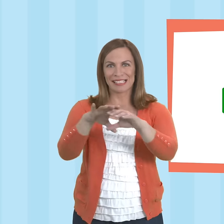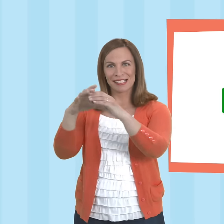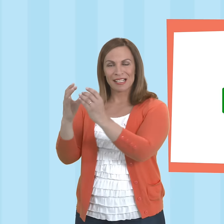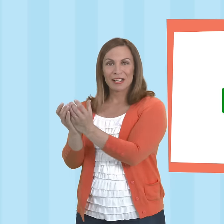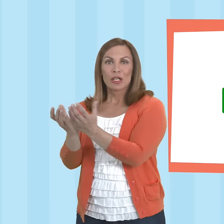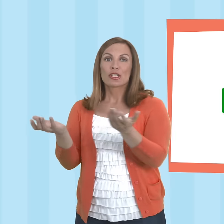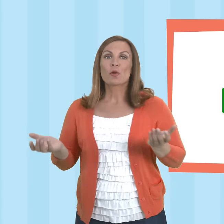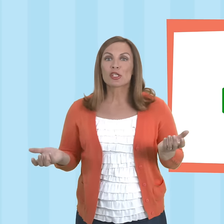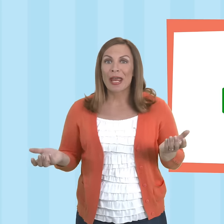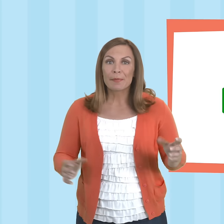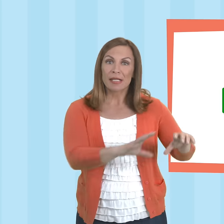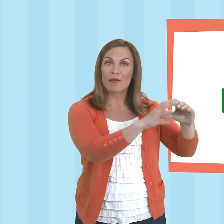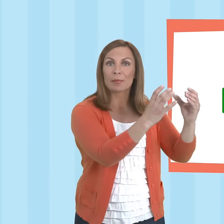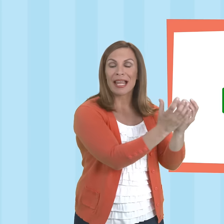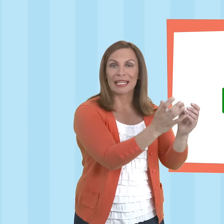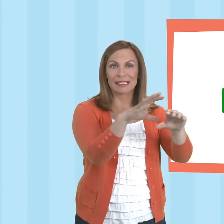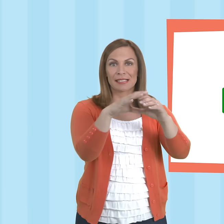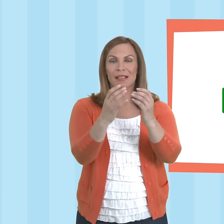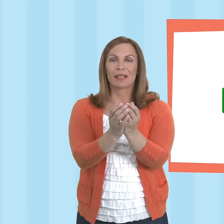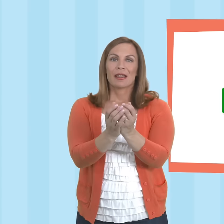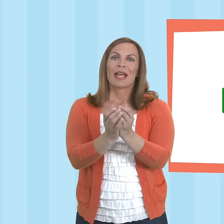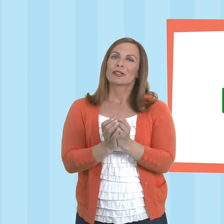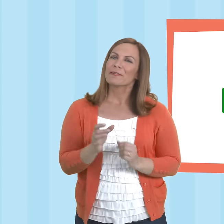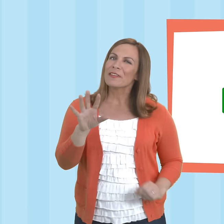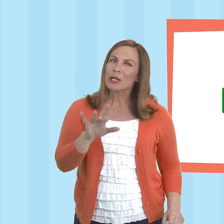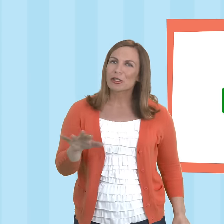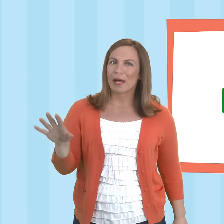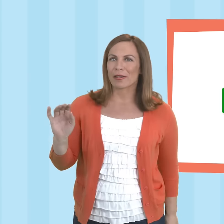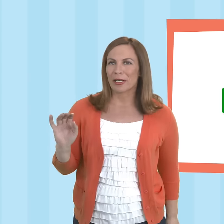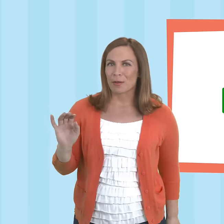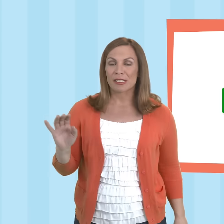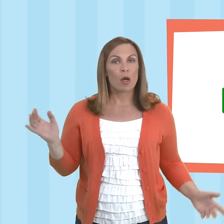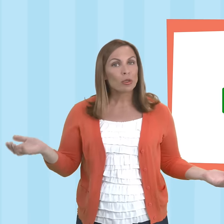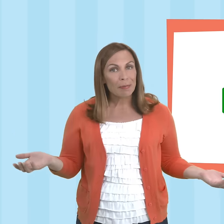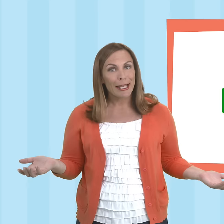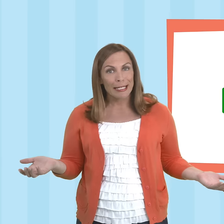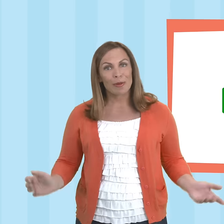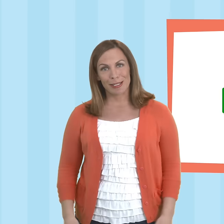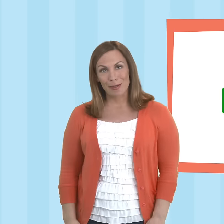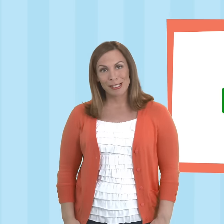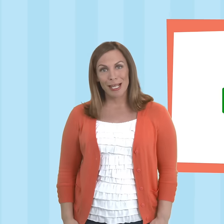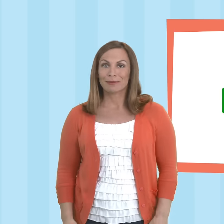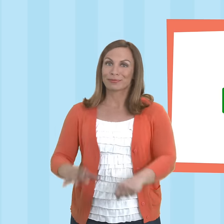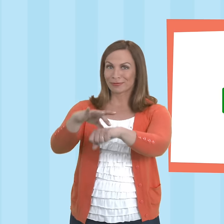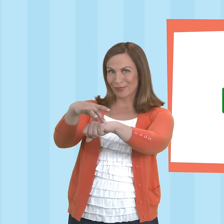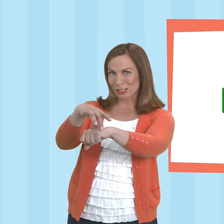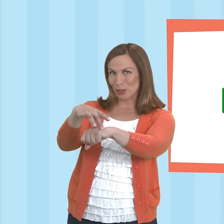Planets. Show the shapes of the planets. And you're going to fingerspell their names. The only planet with a name sign is